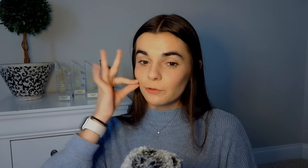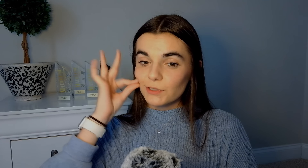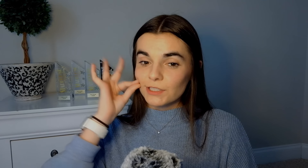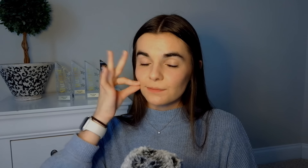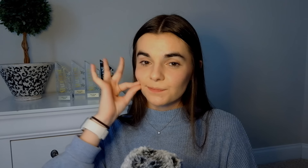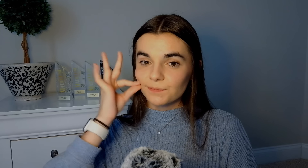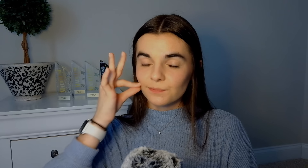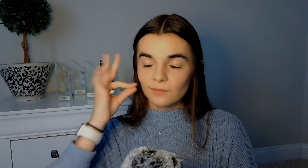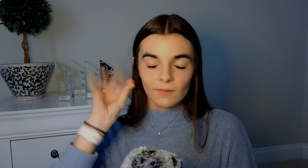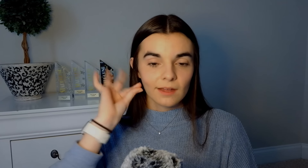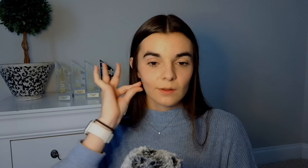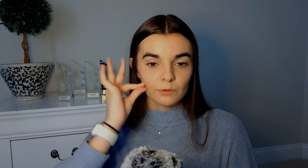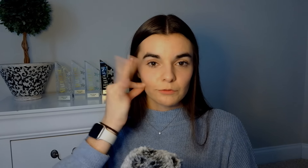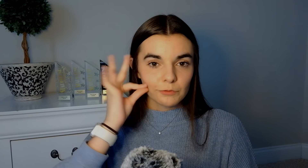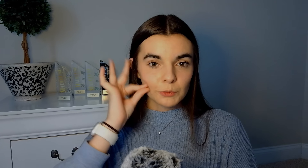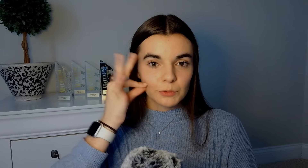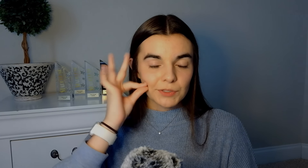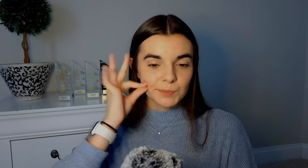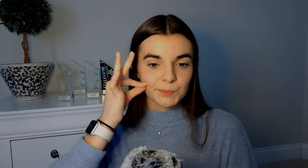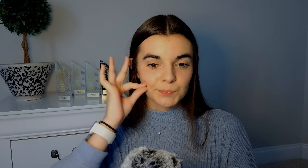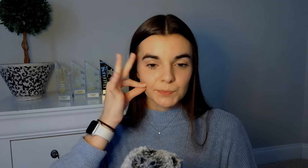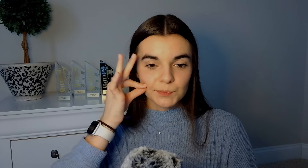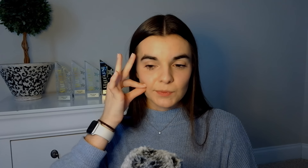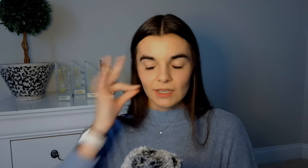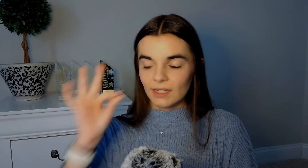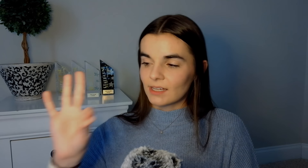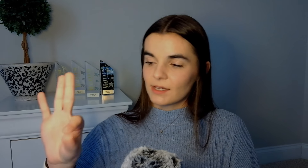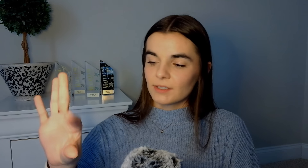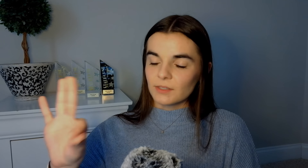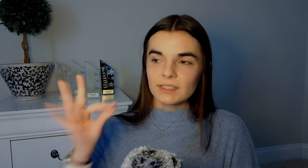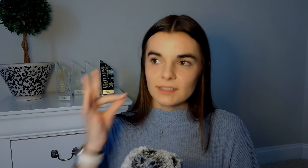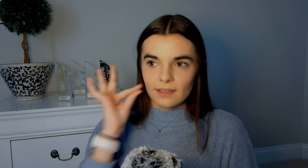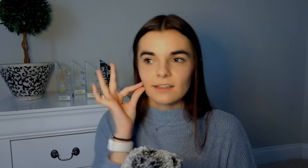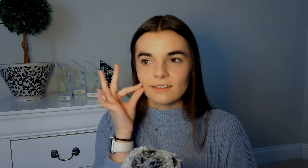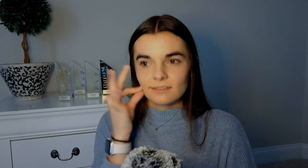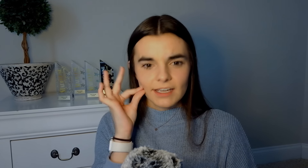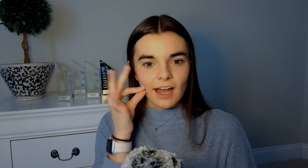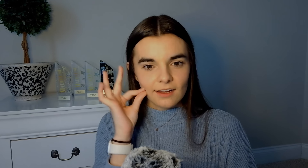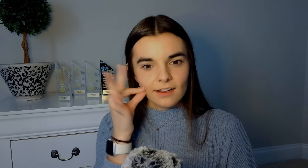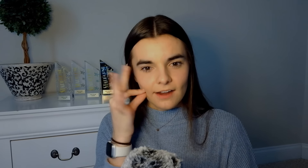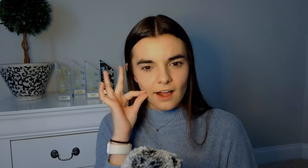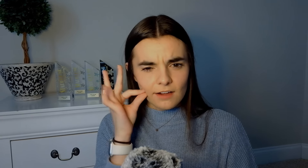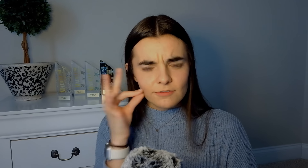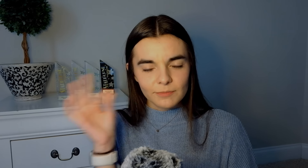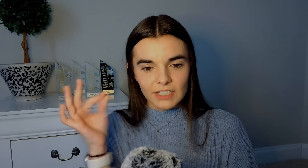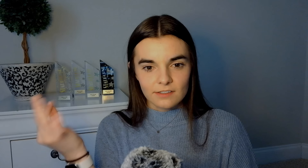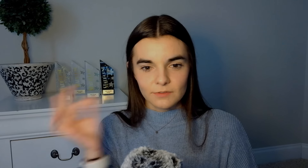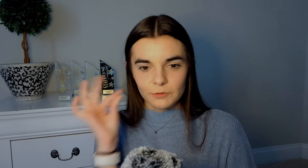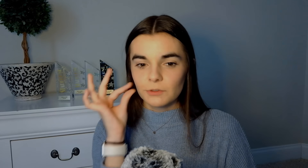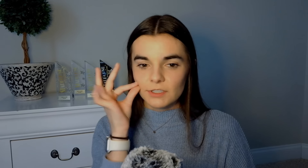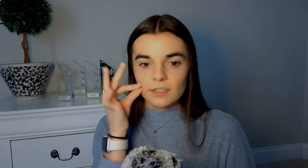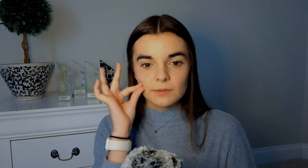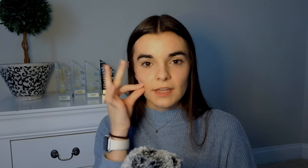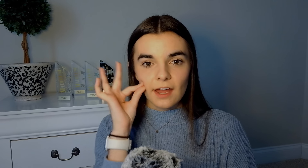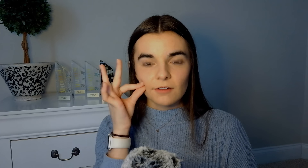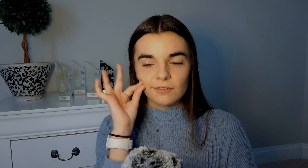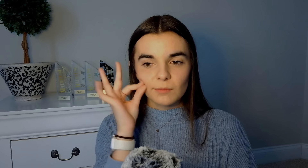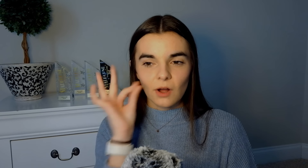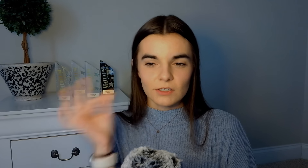Fruit. Fruit. So it's like, yeah, an F, because fruit starts with F, but also I